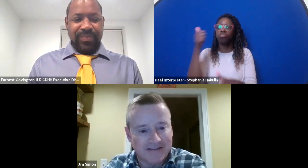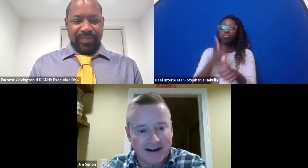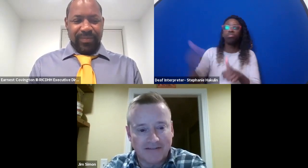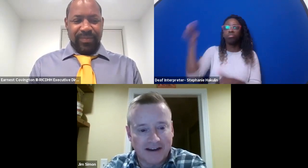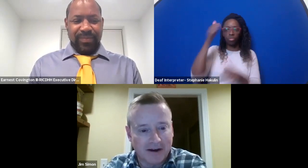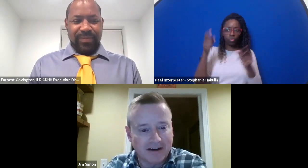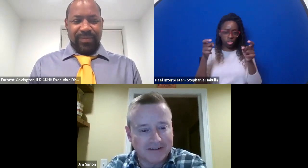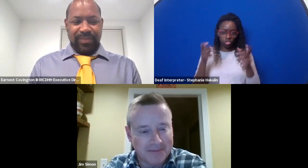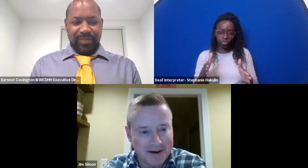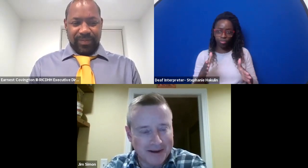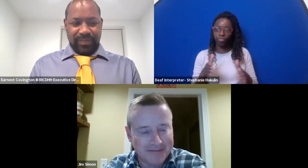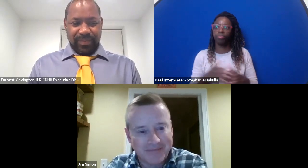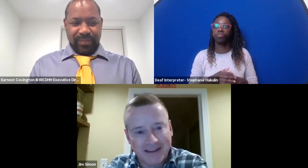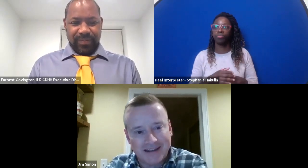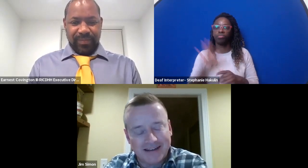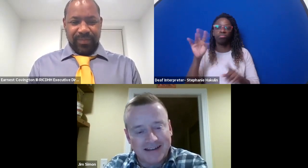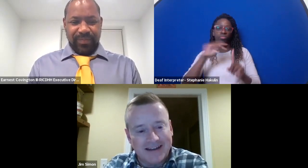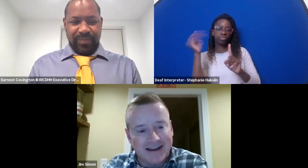in the Deaf and Hard of Hearing Department.